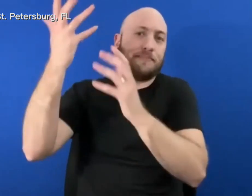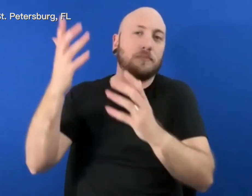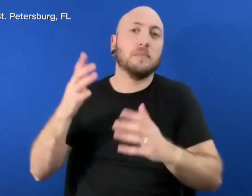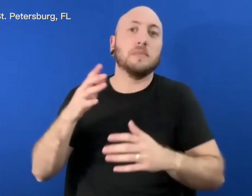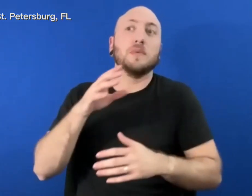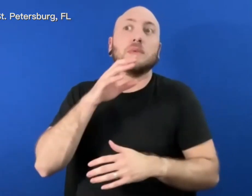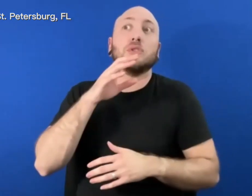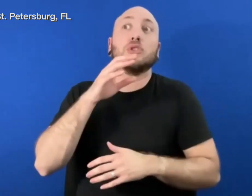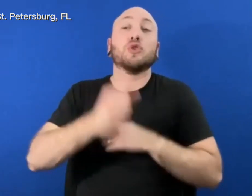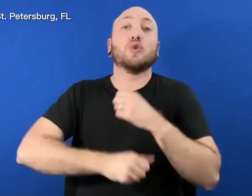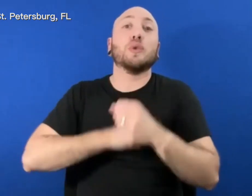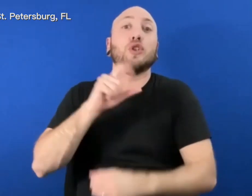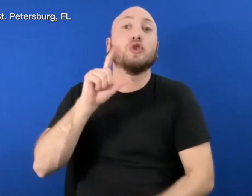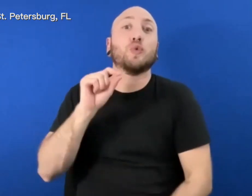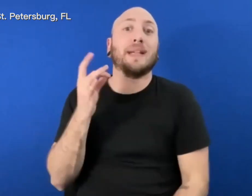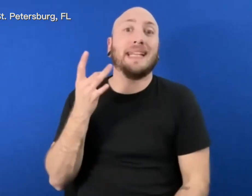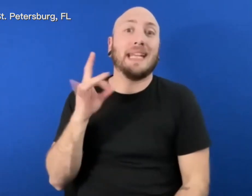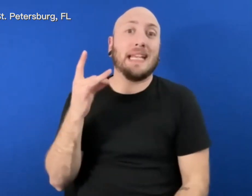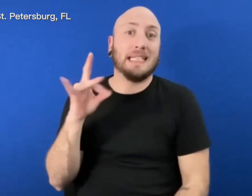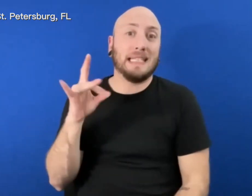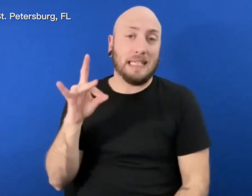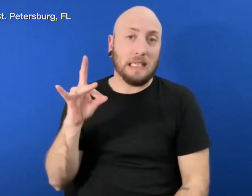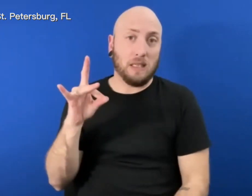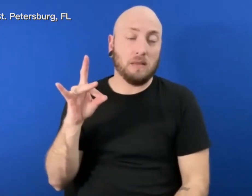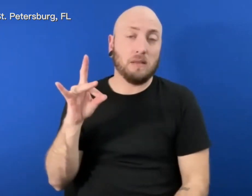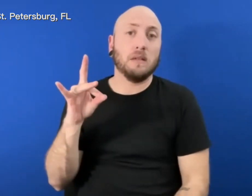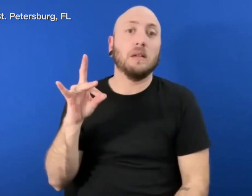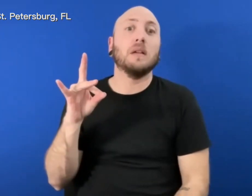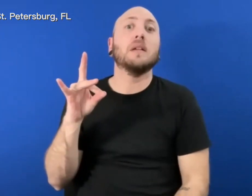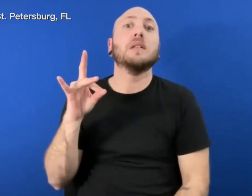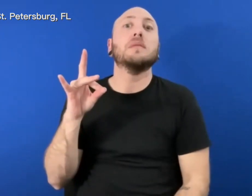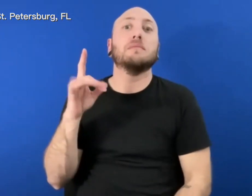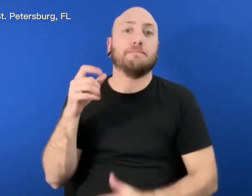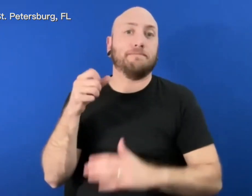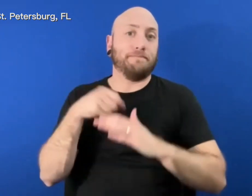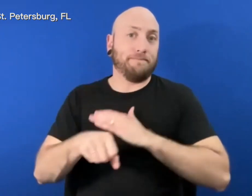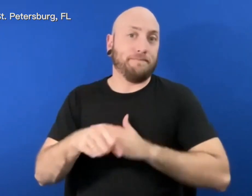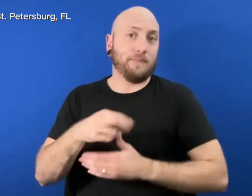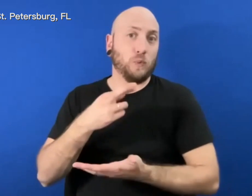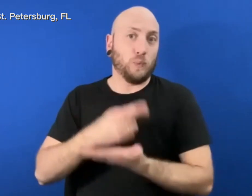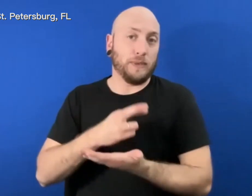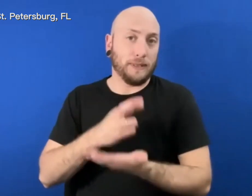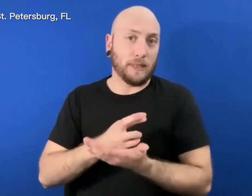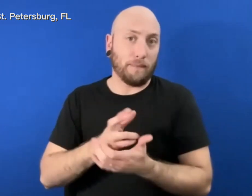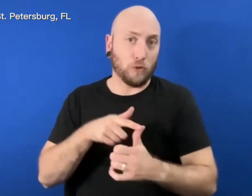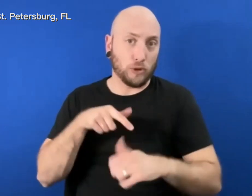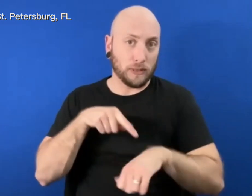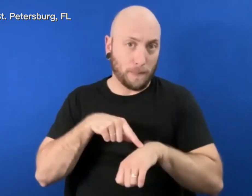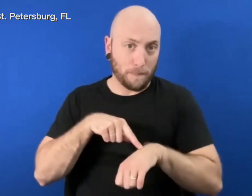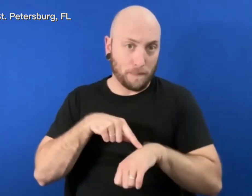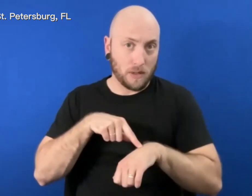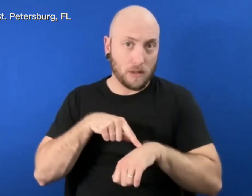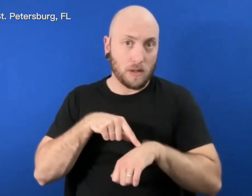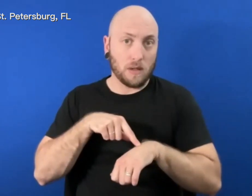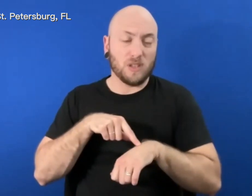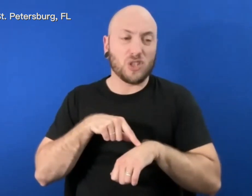2018, I checked myself into a drug rehab for the first time in New Mexico. I was like living in my